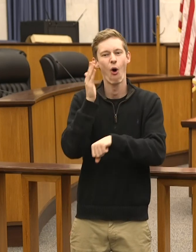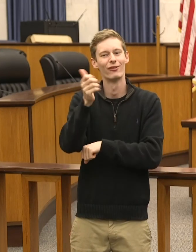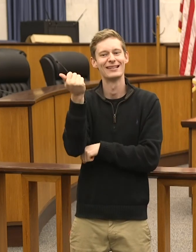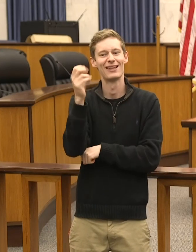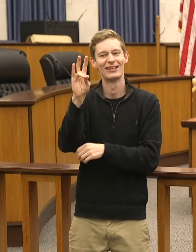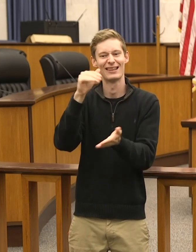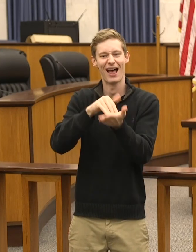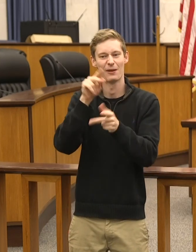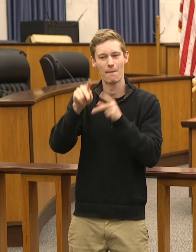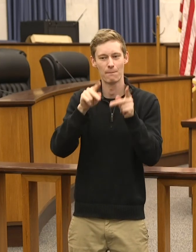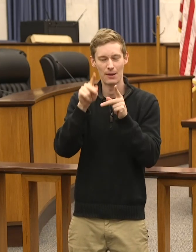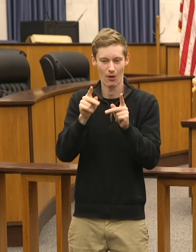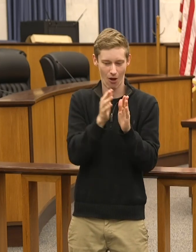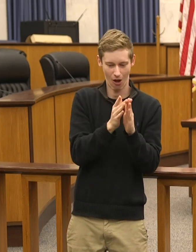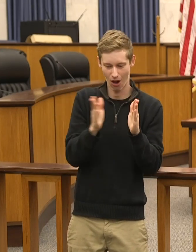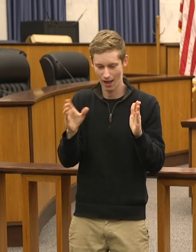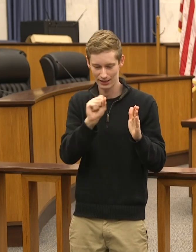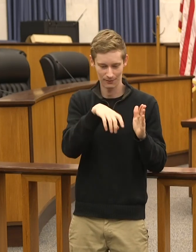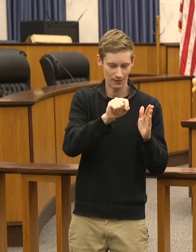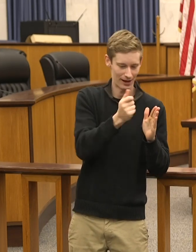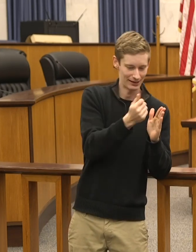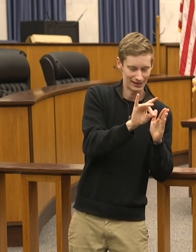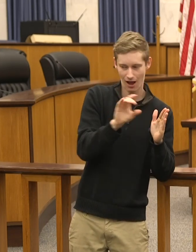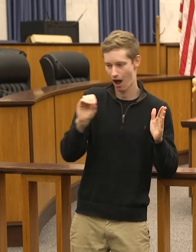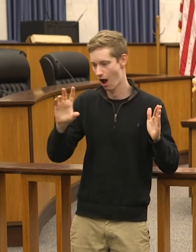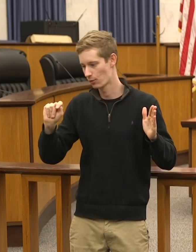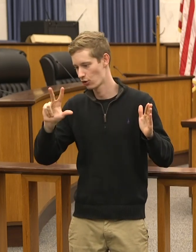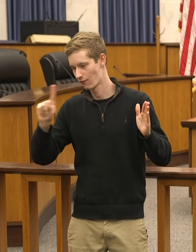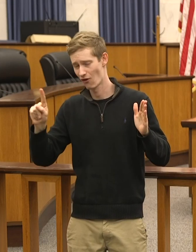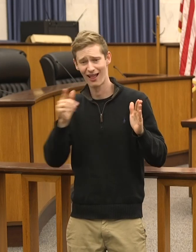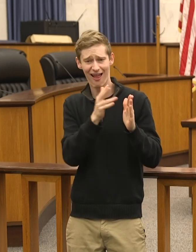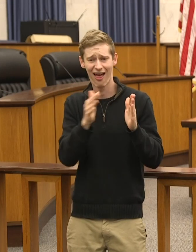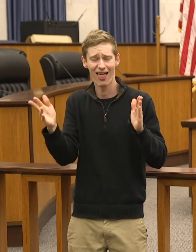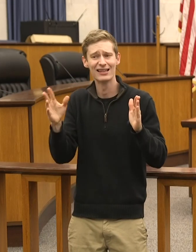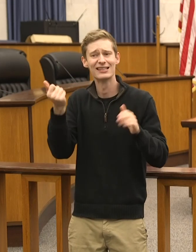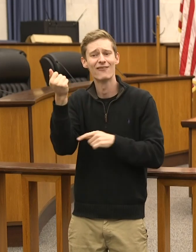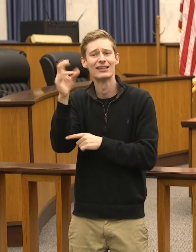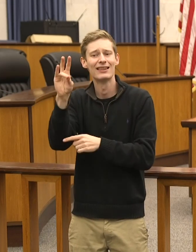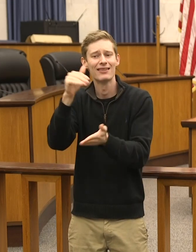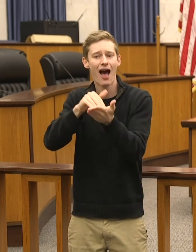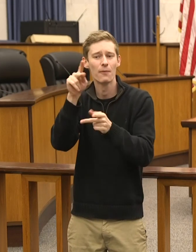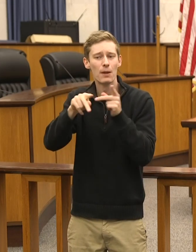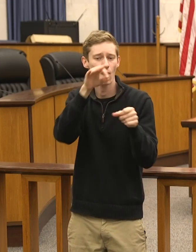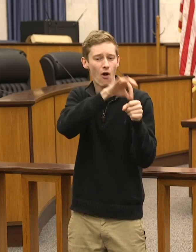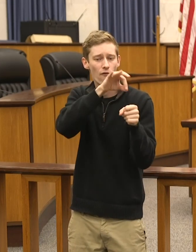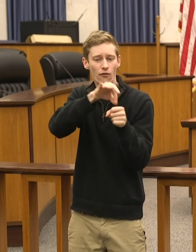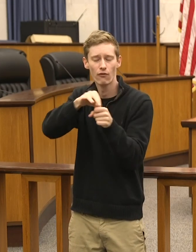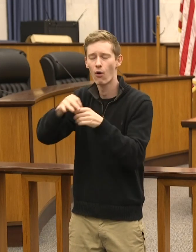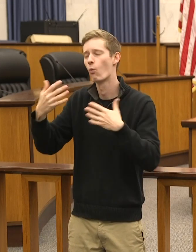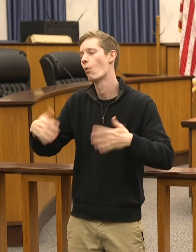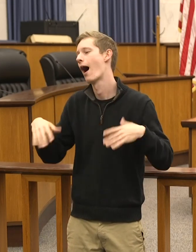between September 18th and October 31st. That's something we should be proud of. And I know that the registrar's office